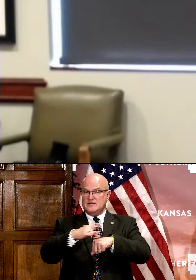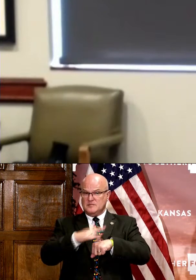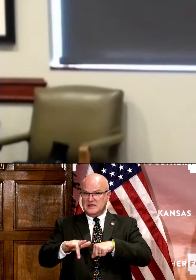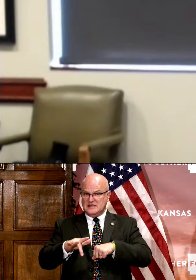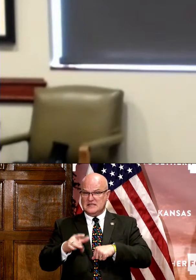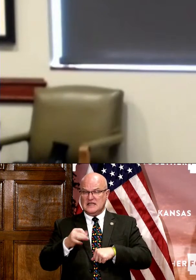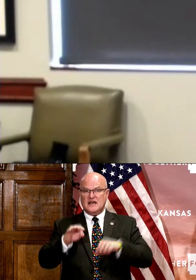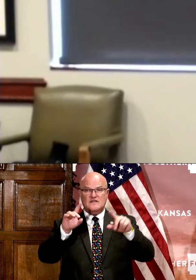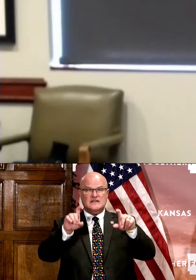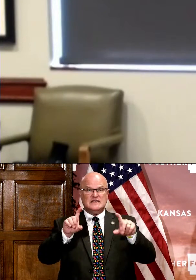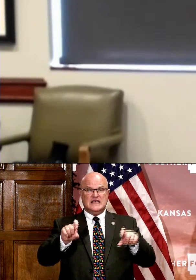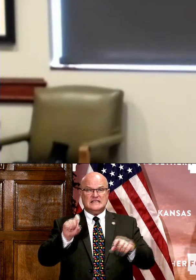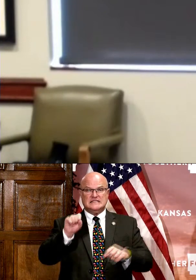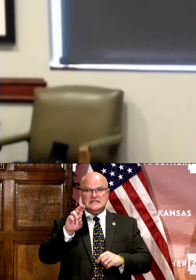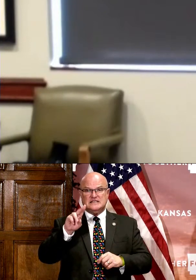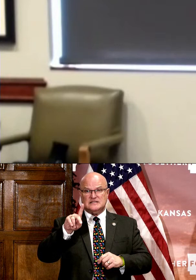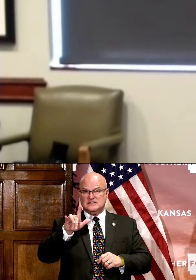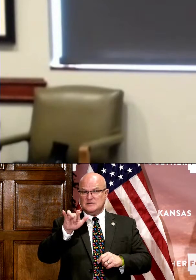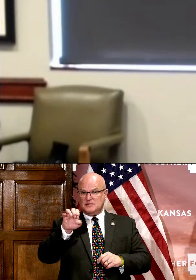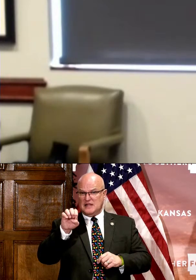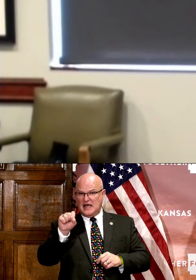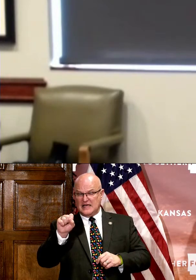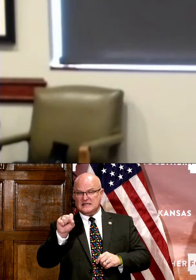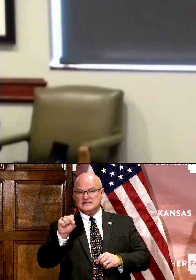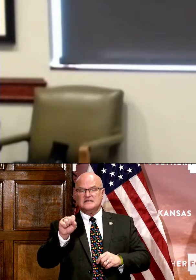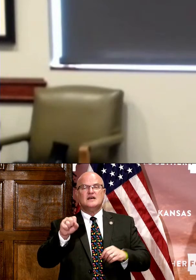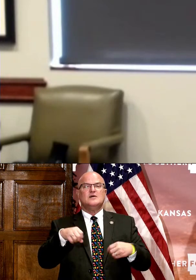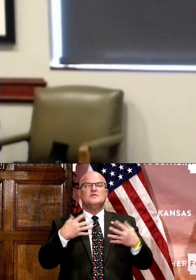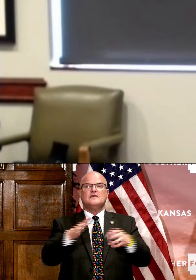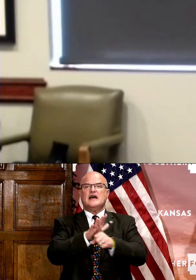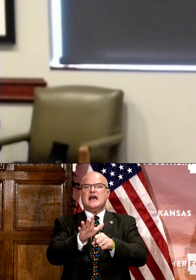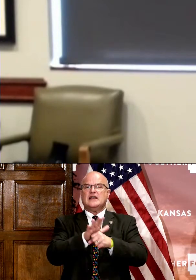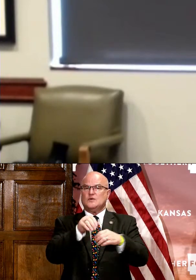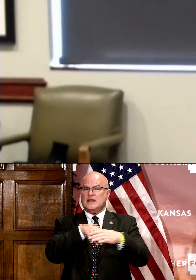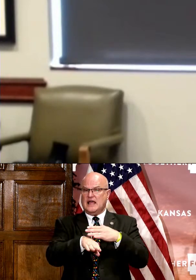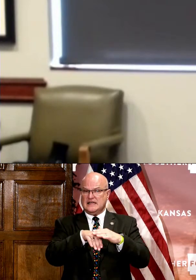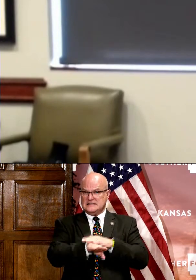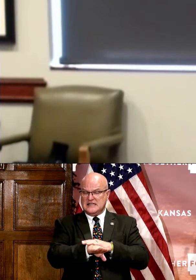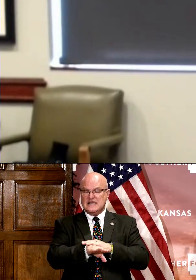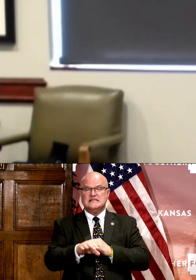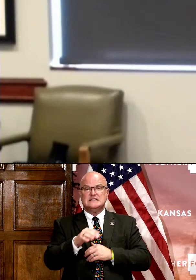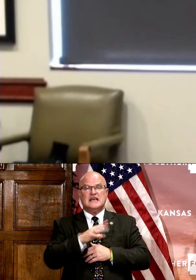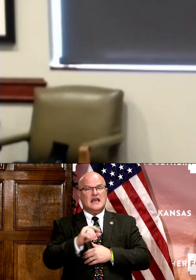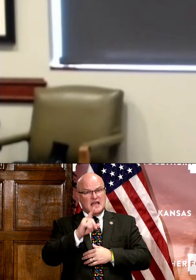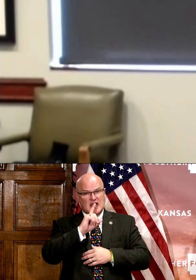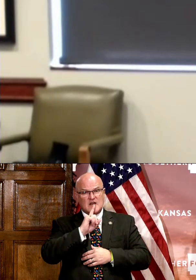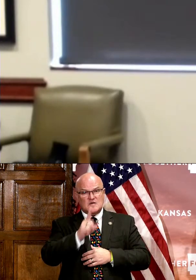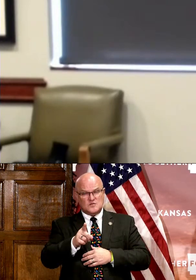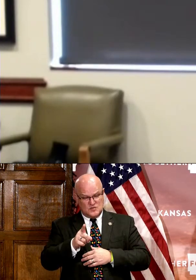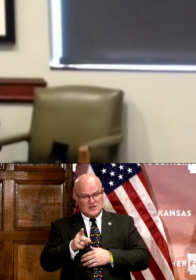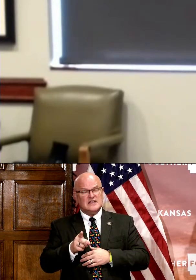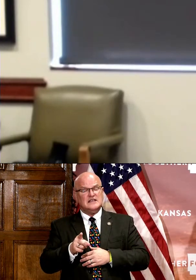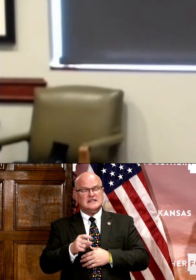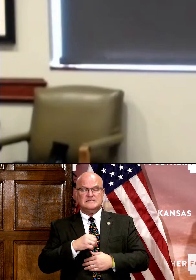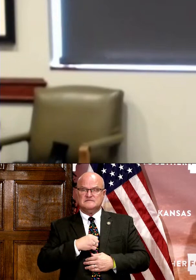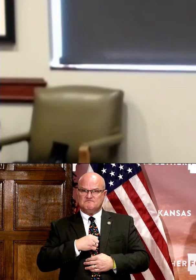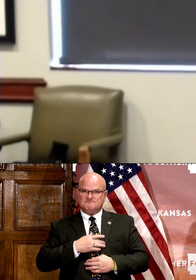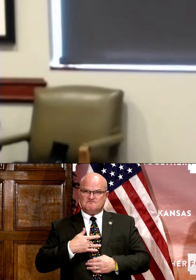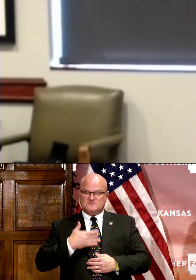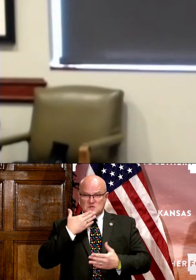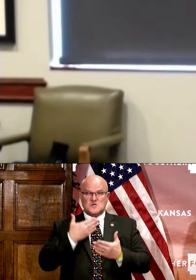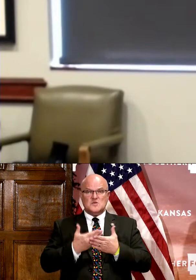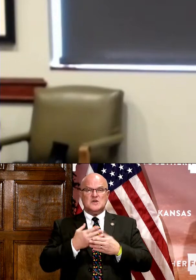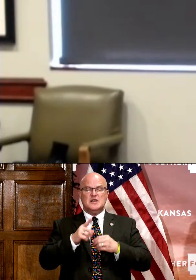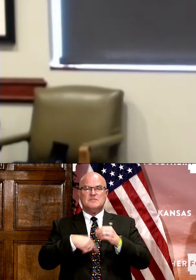of testing supplies, providing adequate access, and really encouraged that